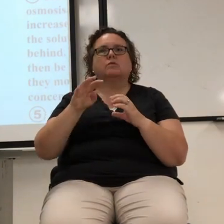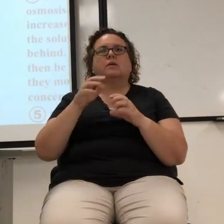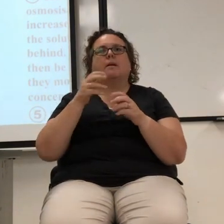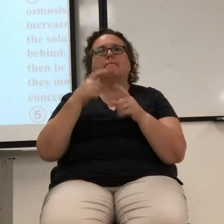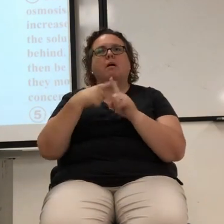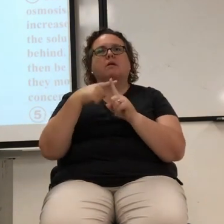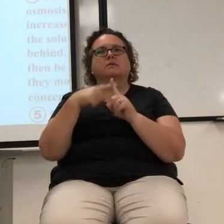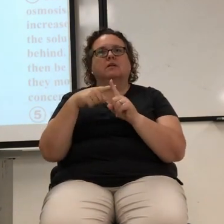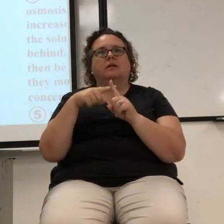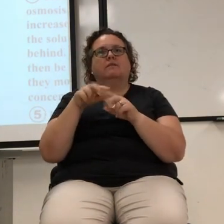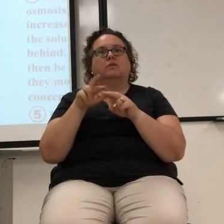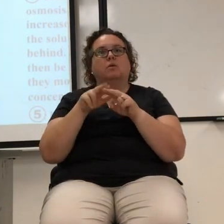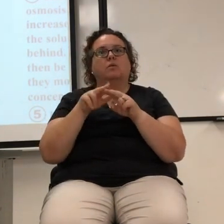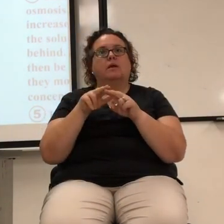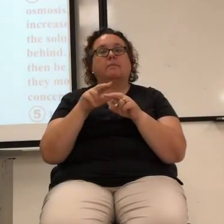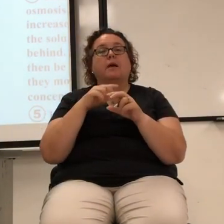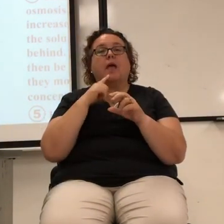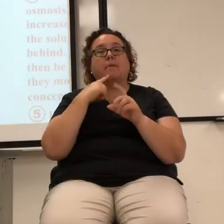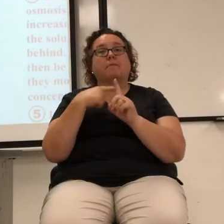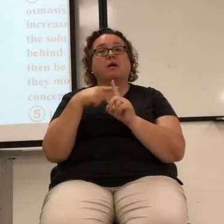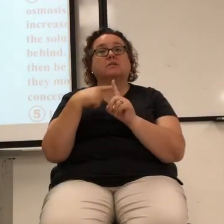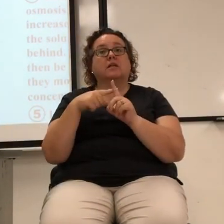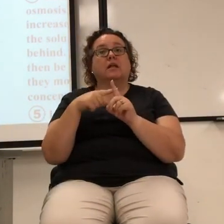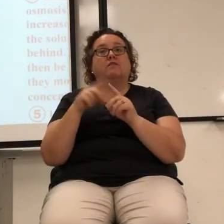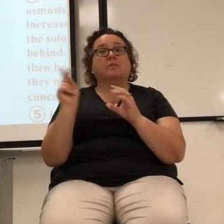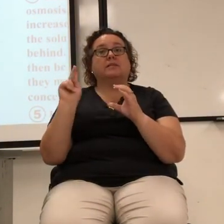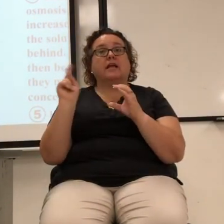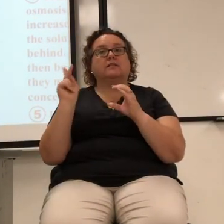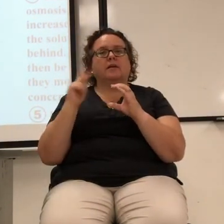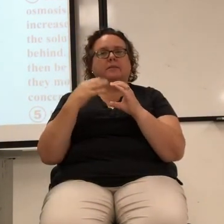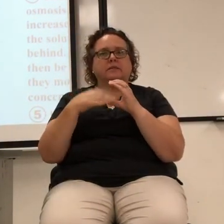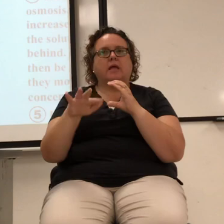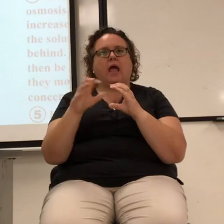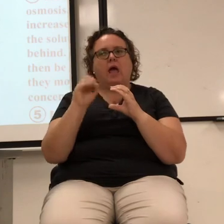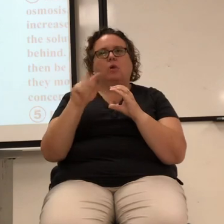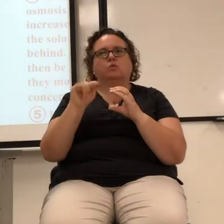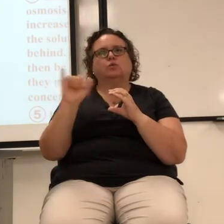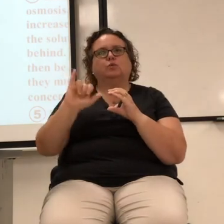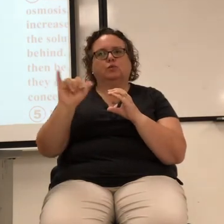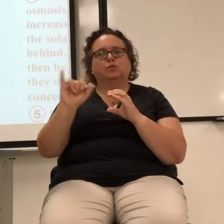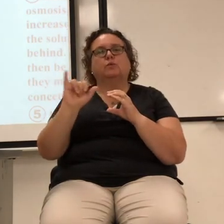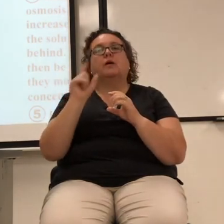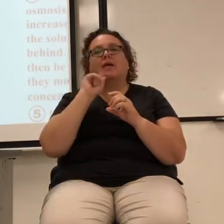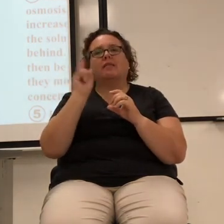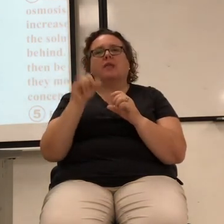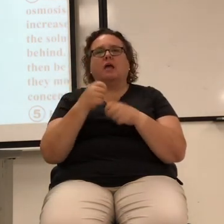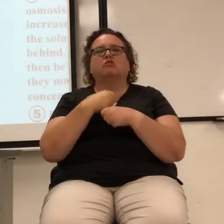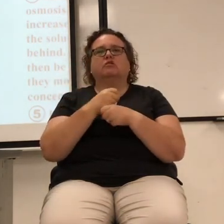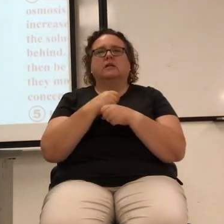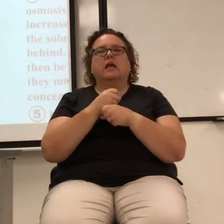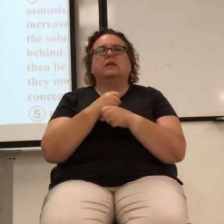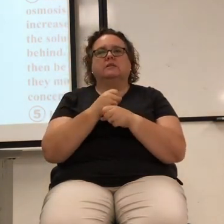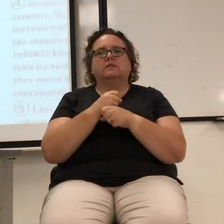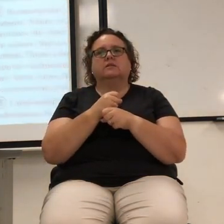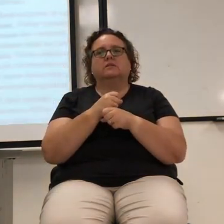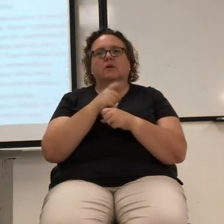sodium, and then positive potassium is leaking back out. That creates a very